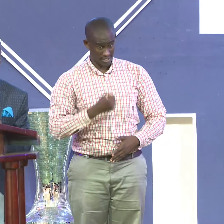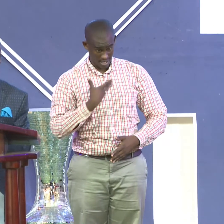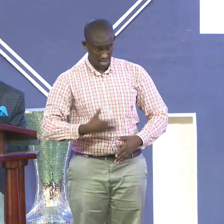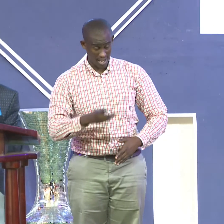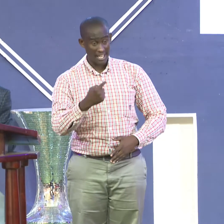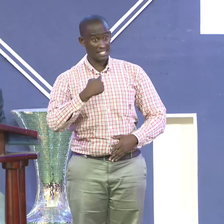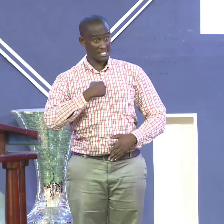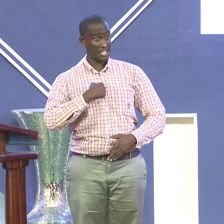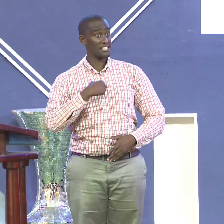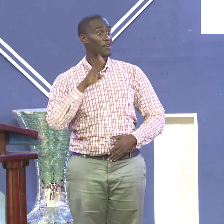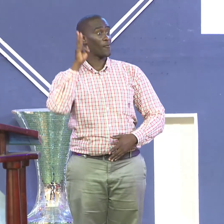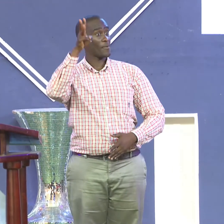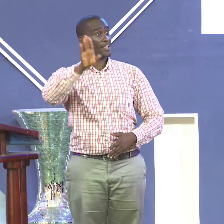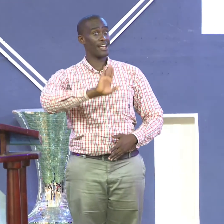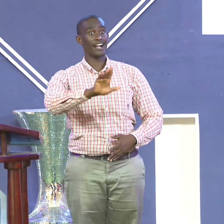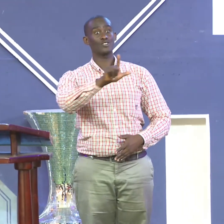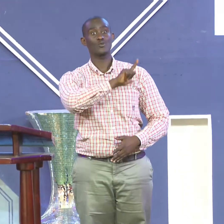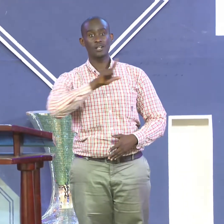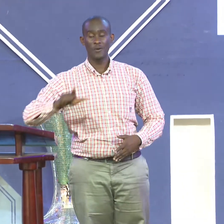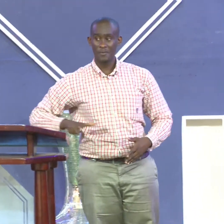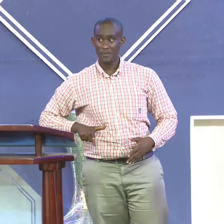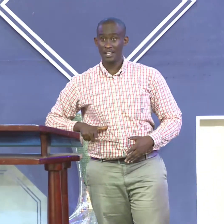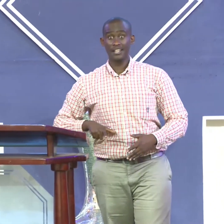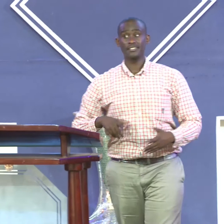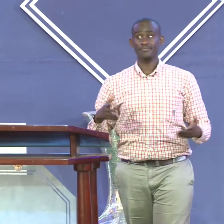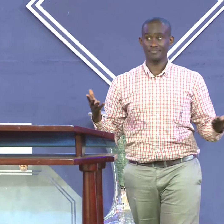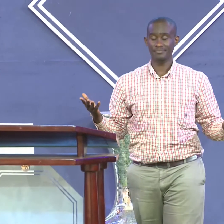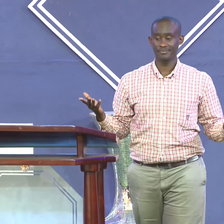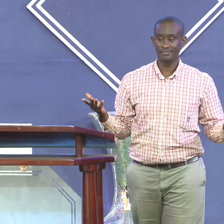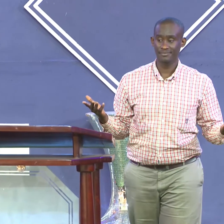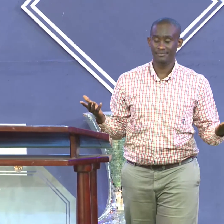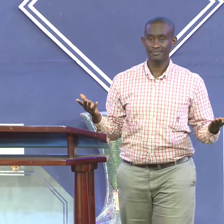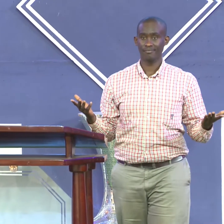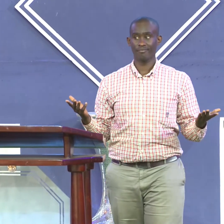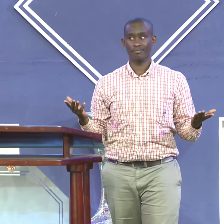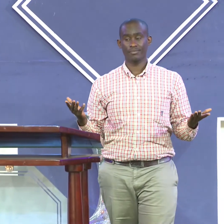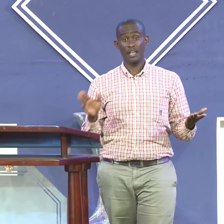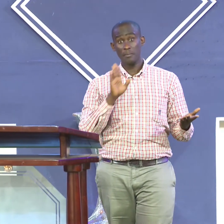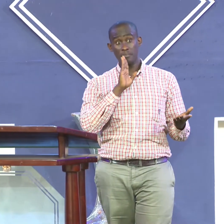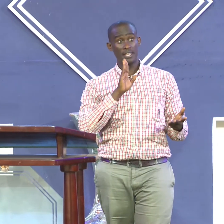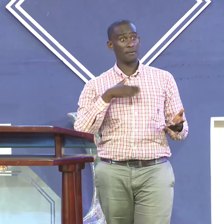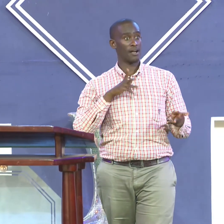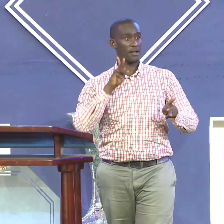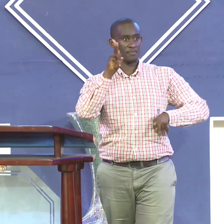28. And you shall dwell in the land that I gave to your fathers, and you shall be my people, and I will be